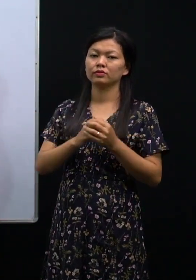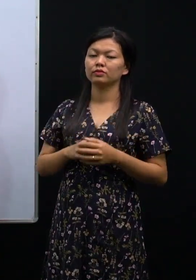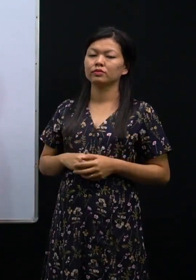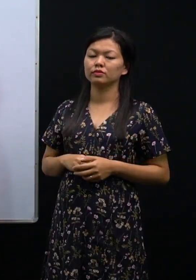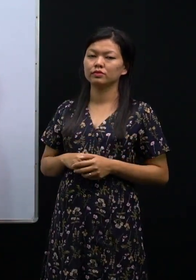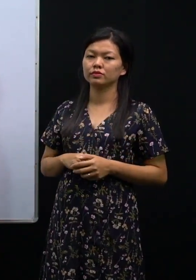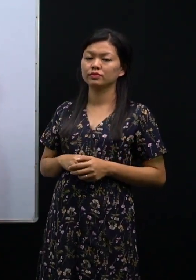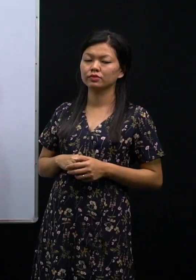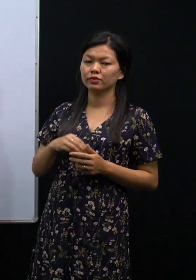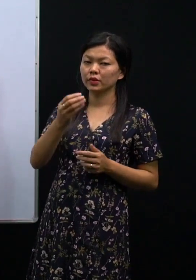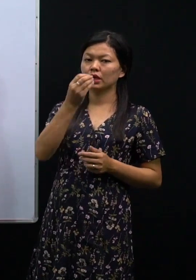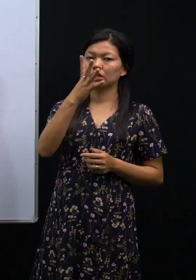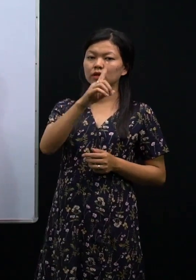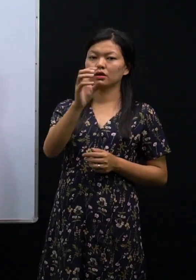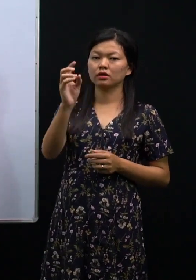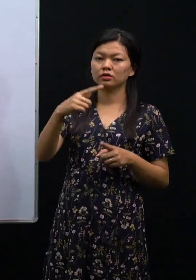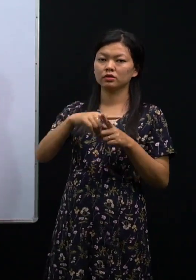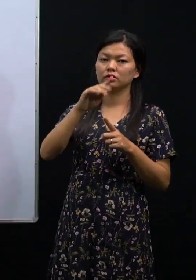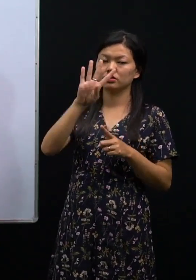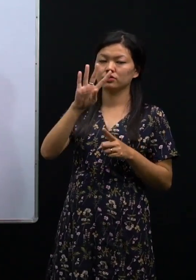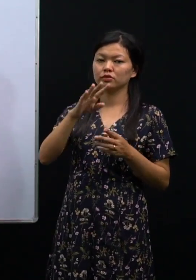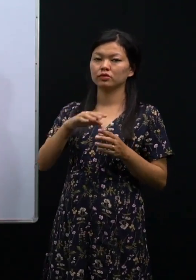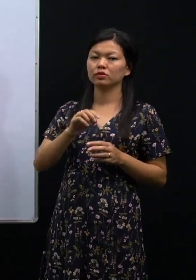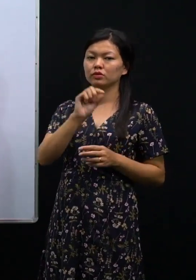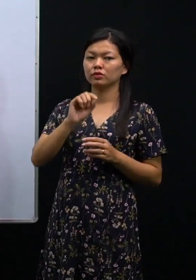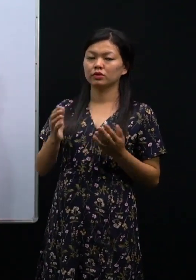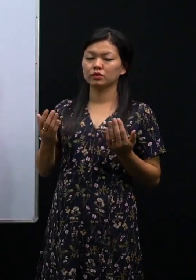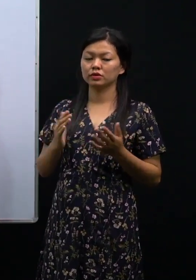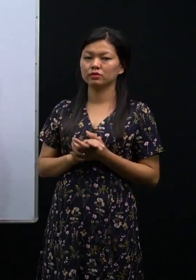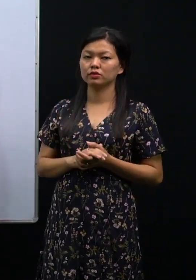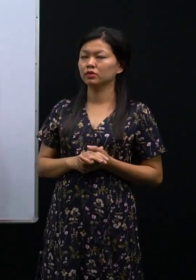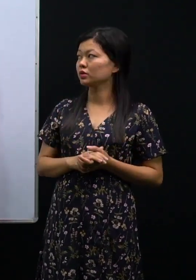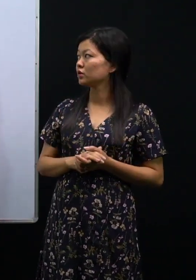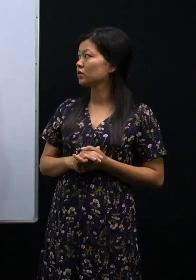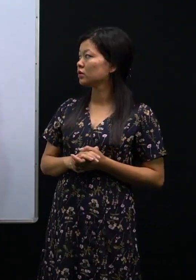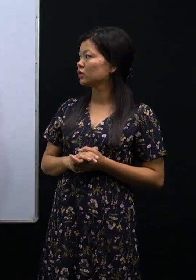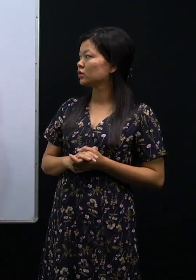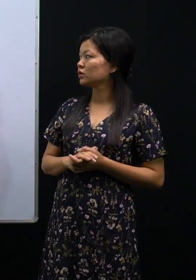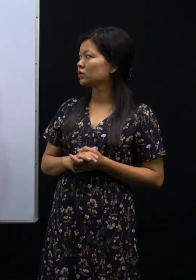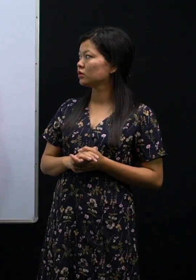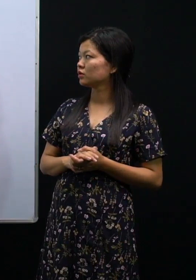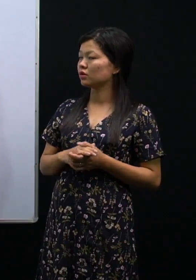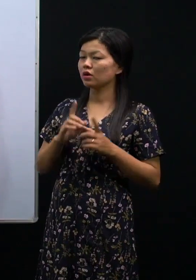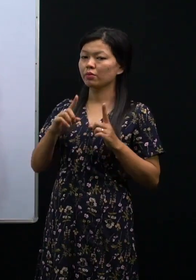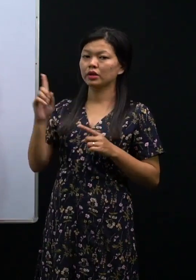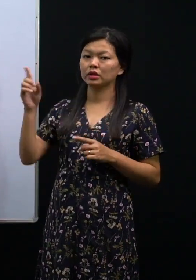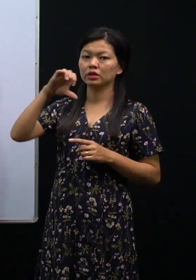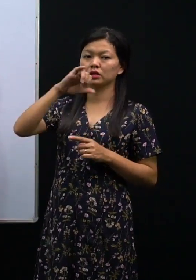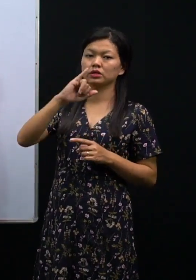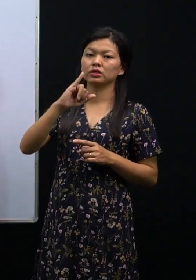can write 100 plus 4 because you already learned that part, 100 plus 3, no? But here you cannot do